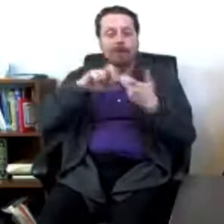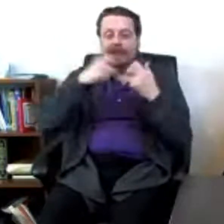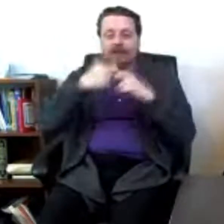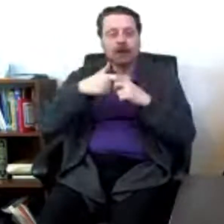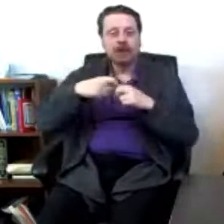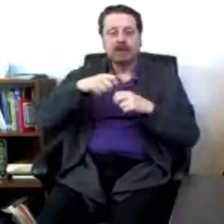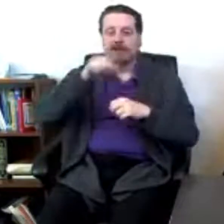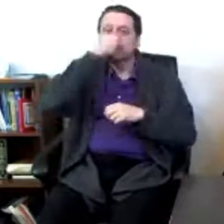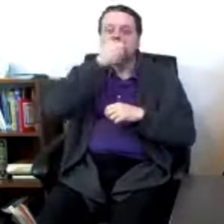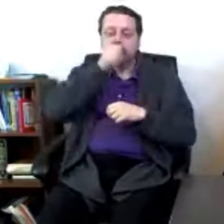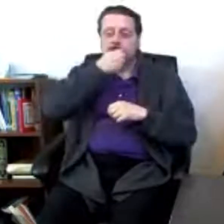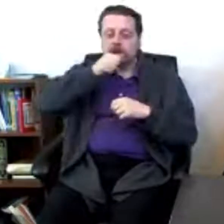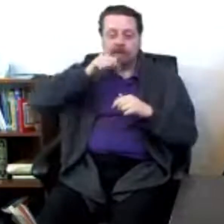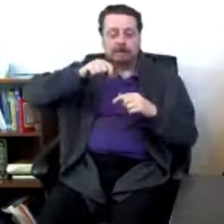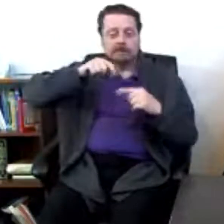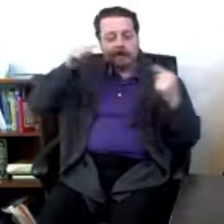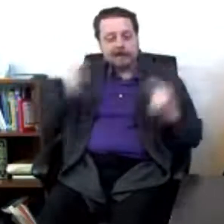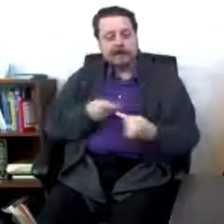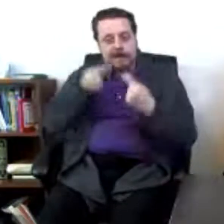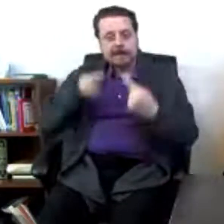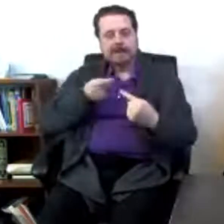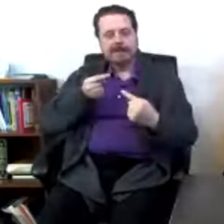this life will be paradise.